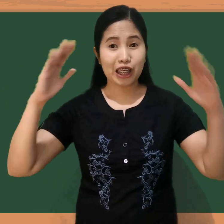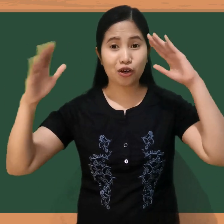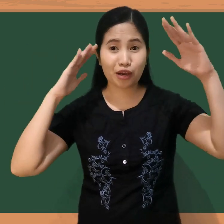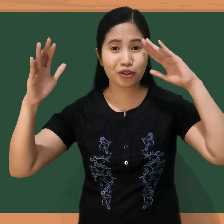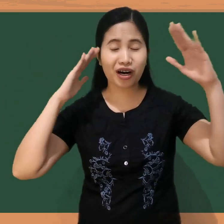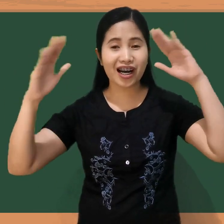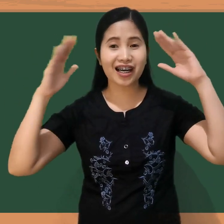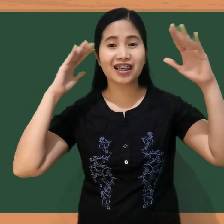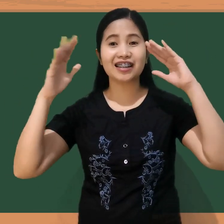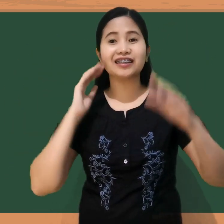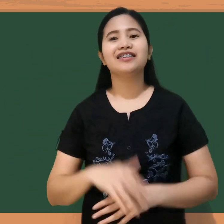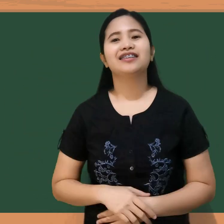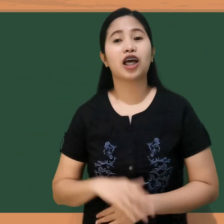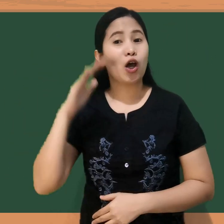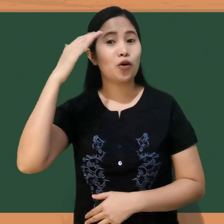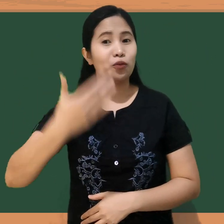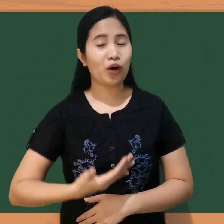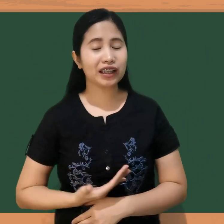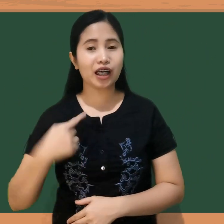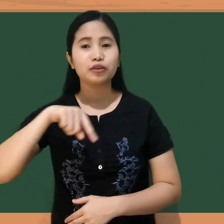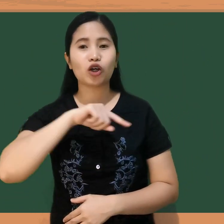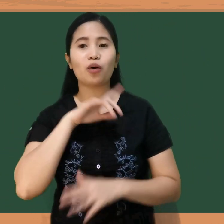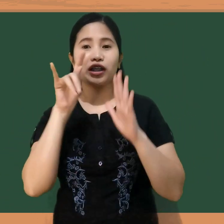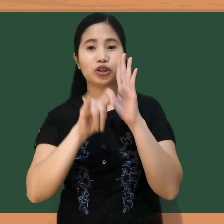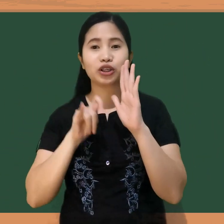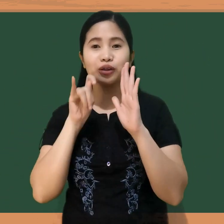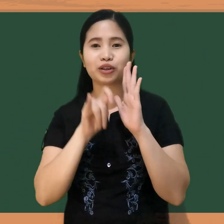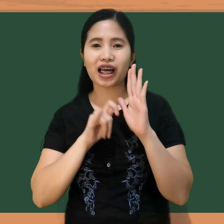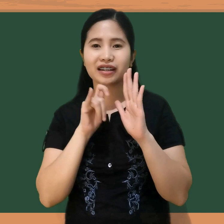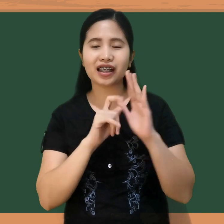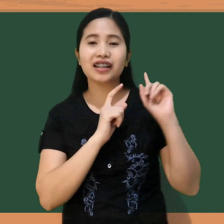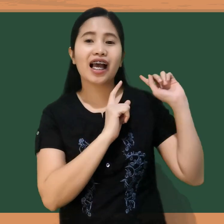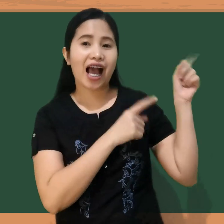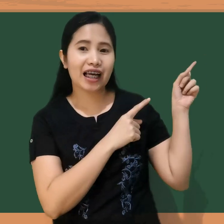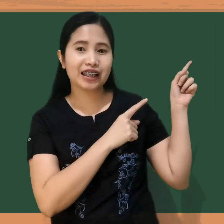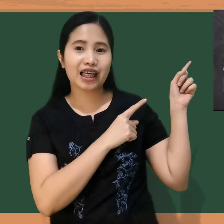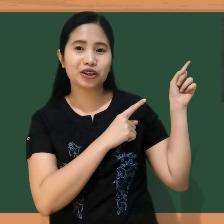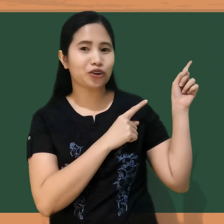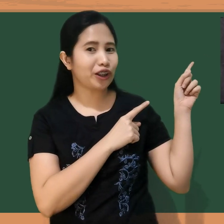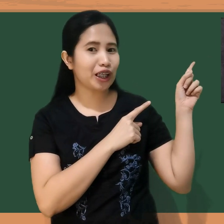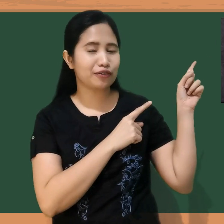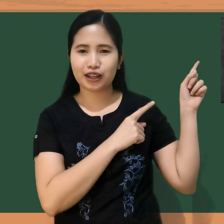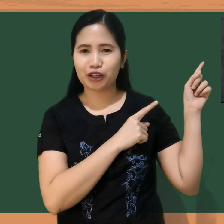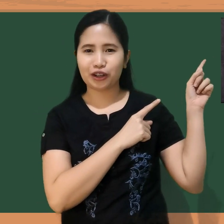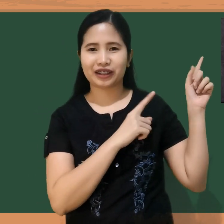Hello everyone! Welcome to our YouTube channel, Aguila Tutorial